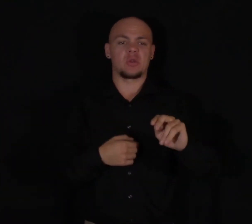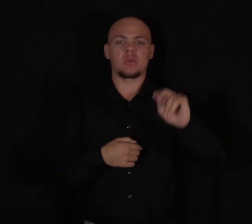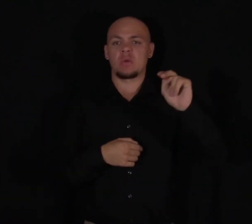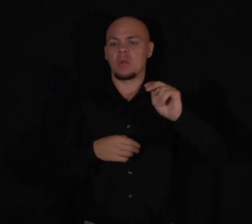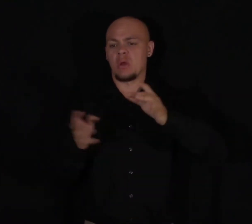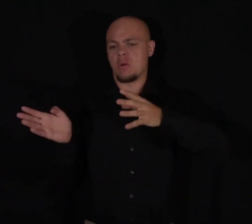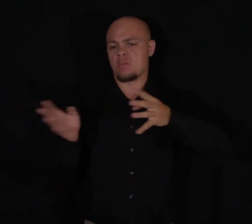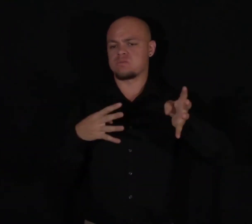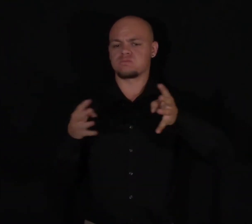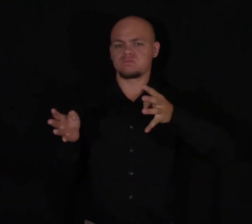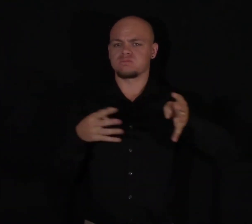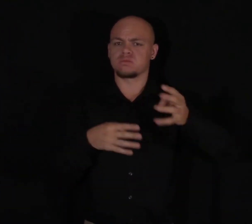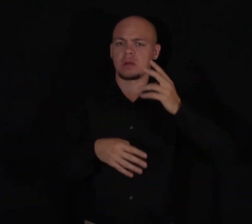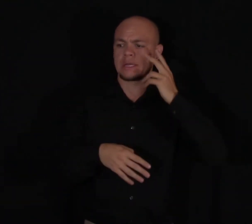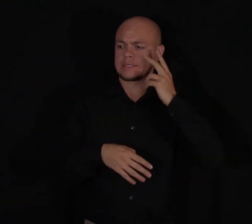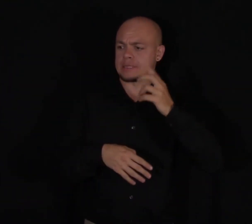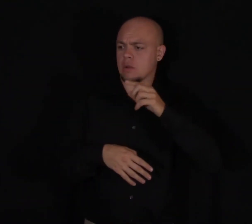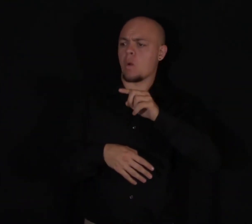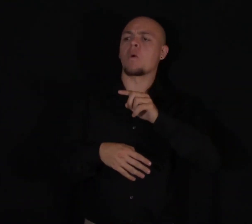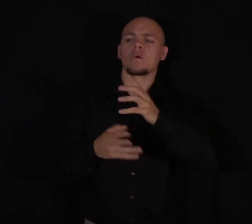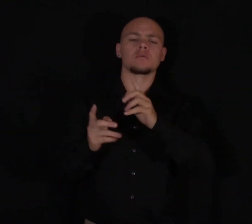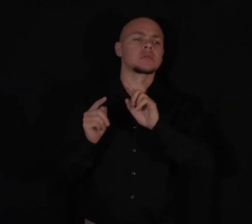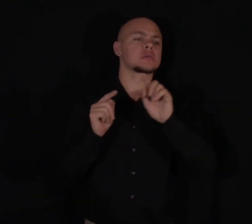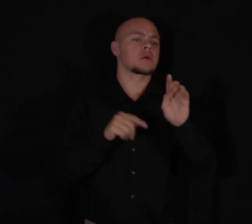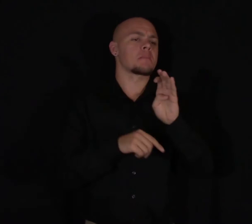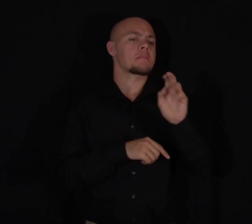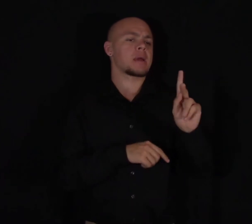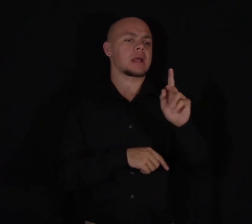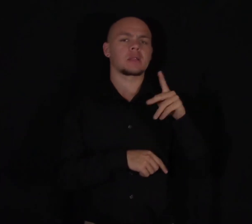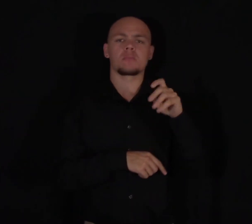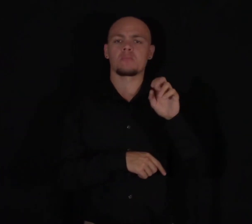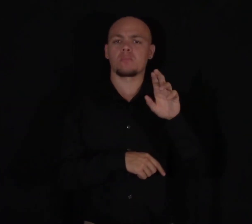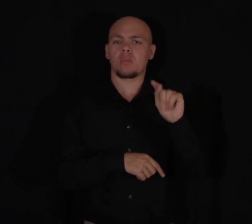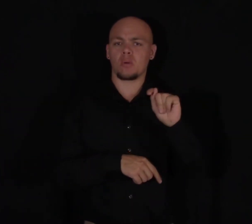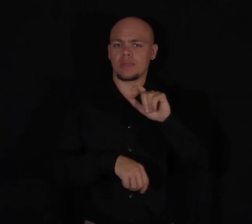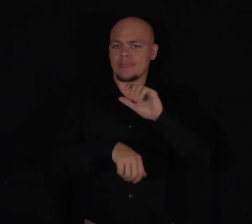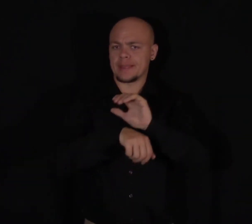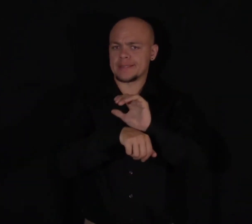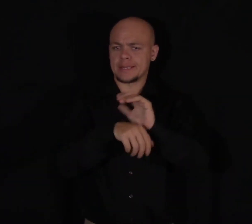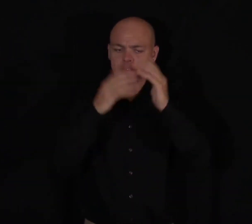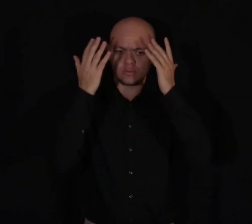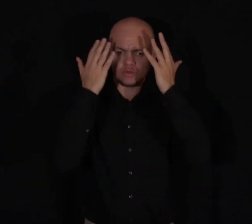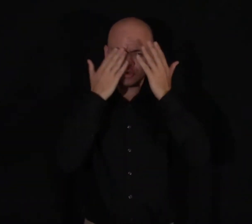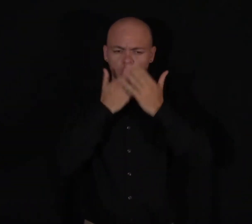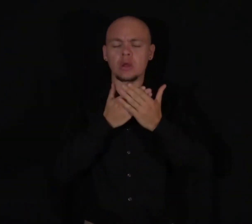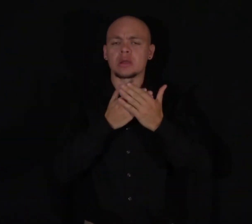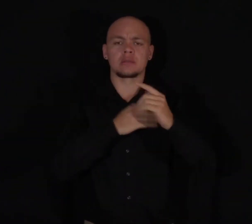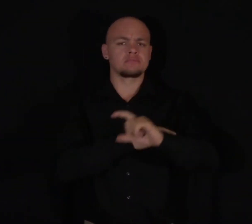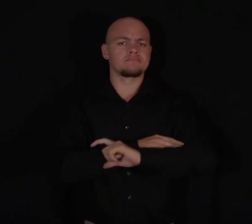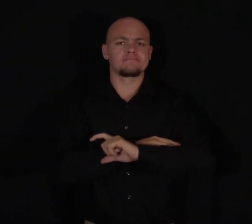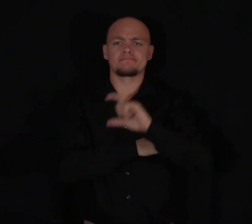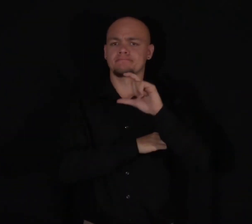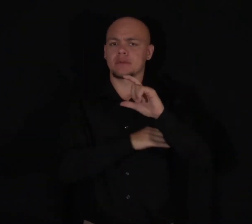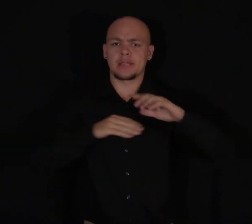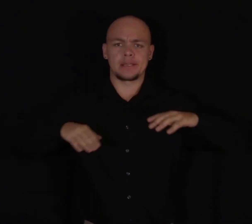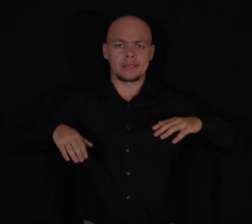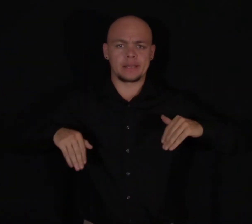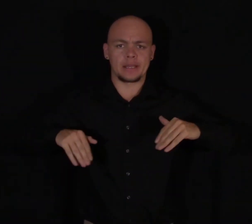accordingly put in for port. It was a very dark night, as the moon had not yet risen. They did not land at the harbor,